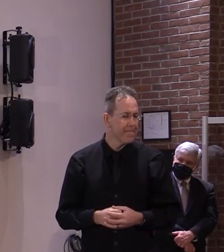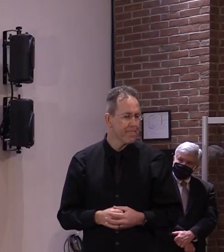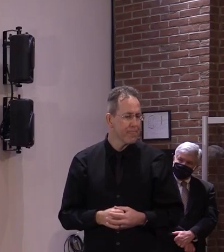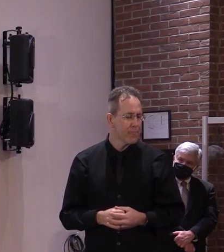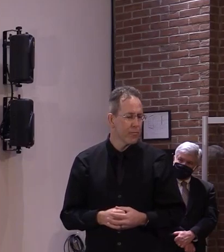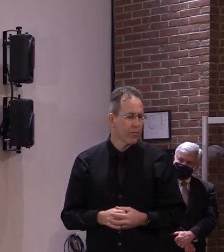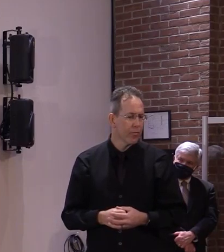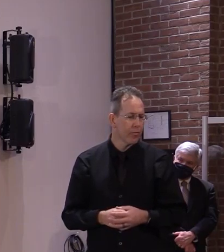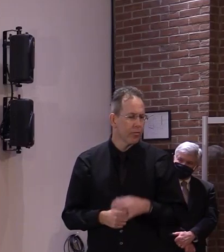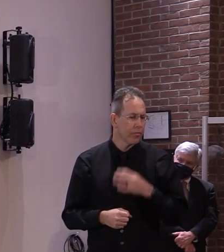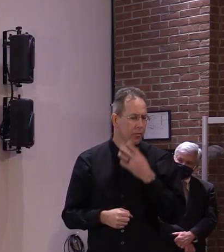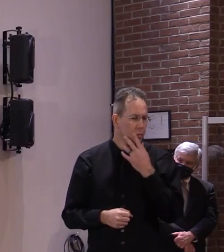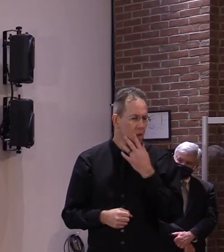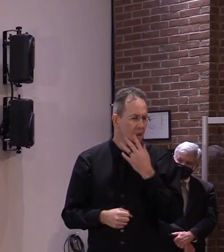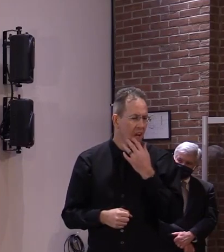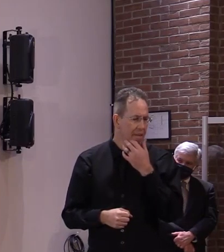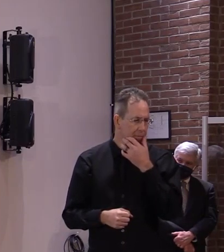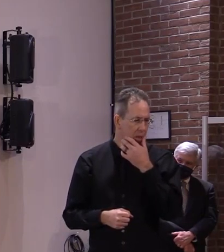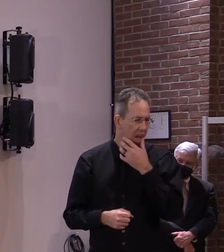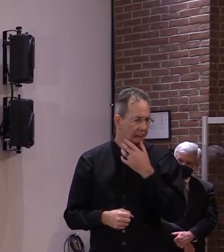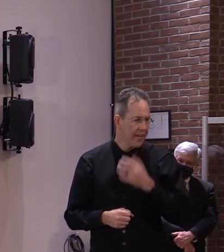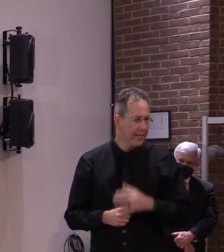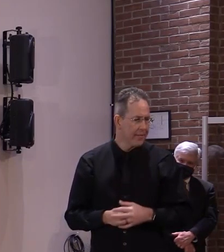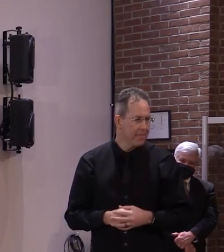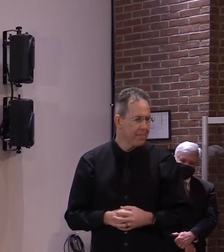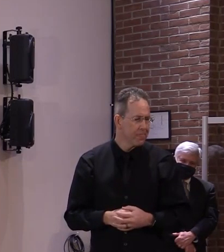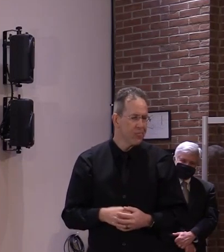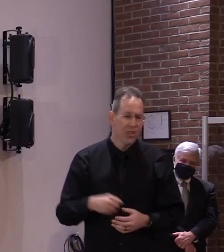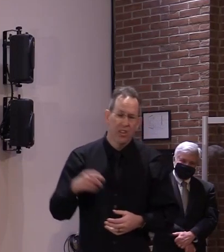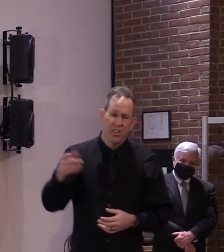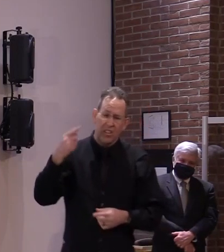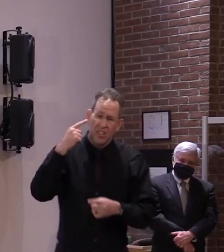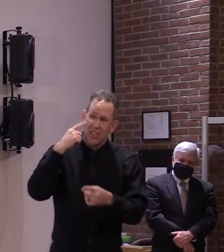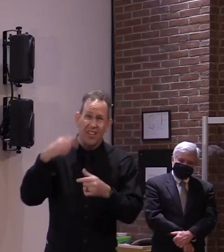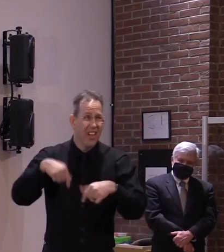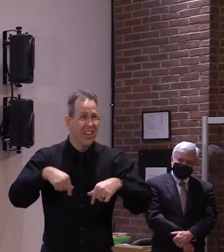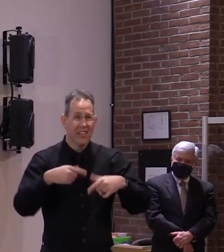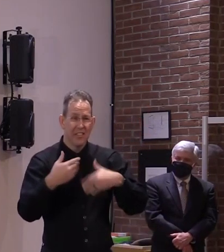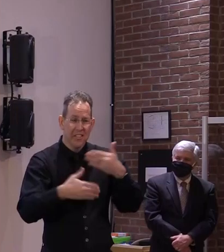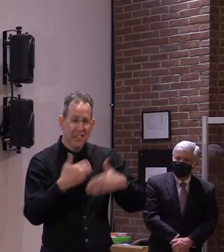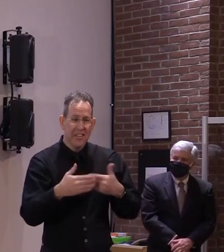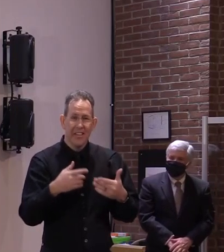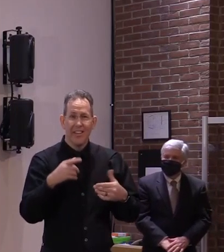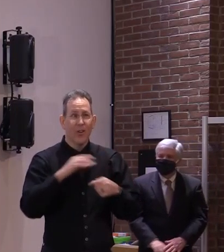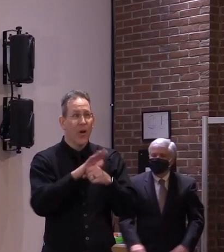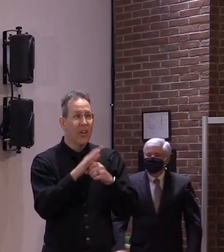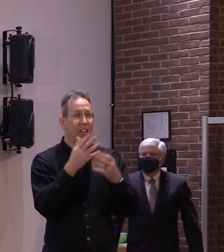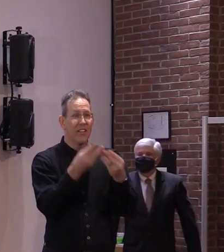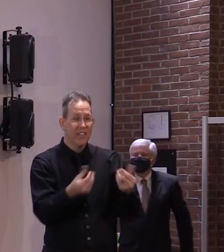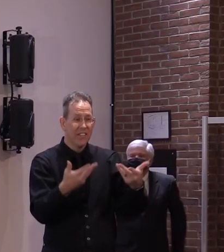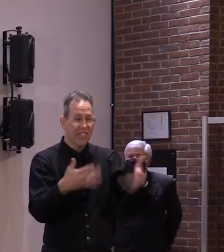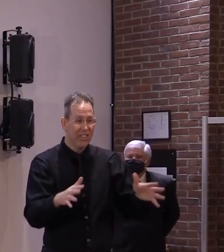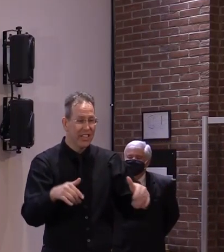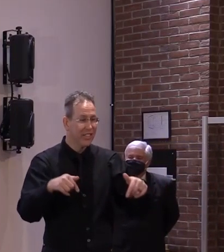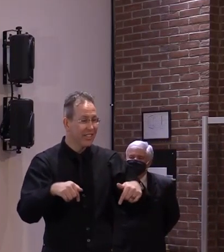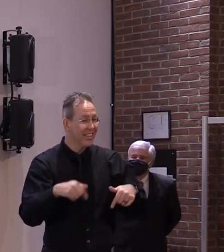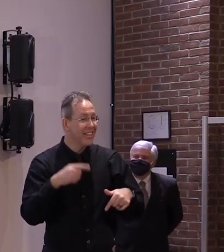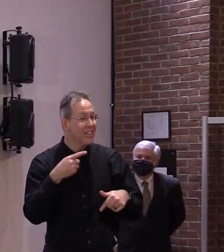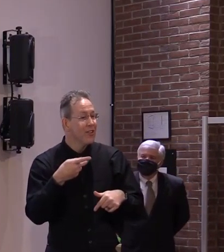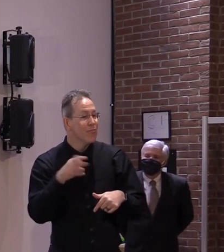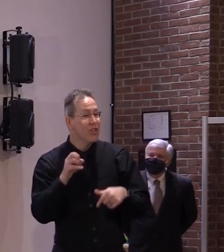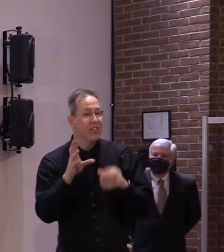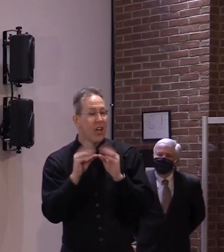doing, what, for 11 months now? I mean, as somebody who used to crowd into those news conferences, you know, 15